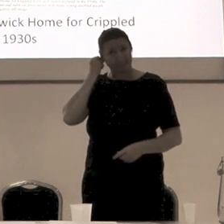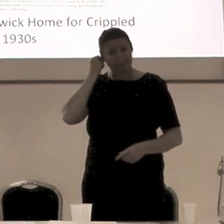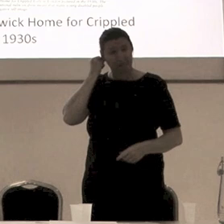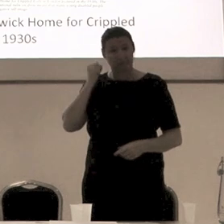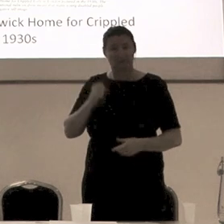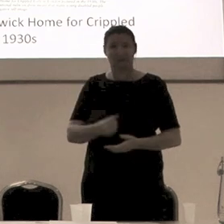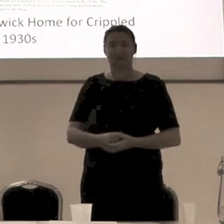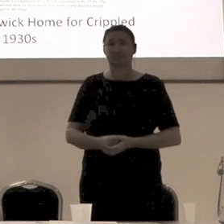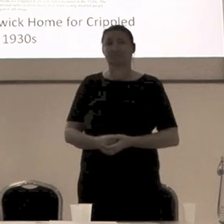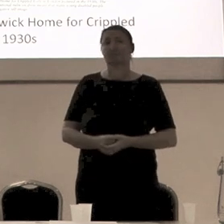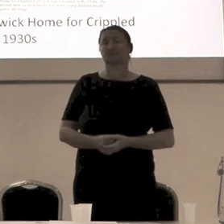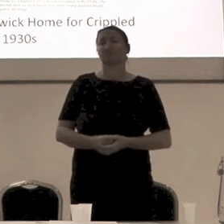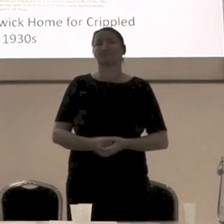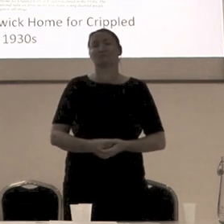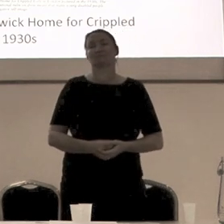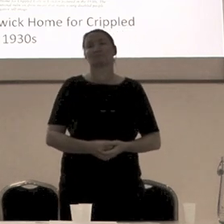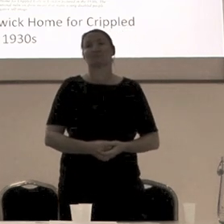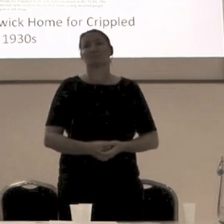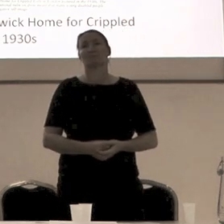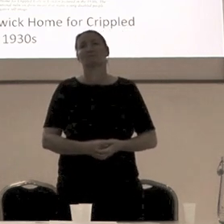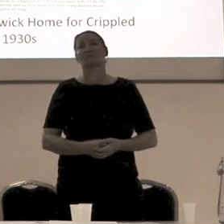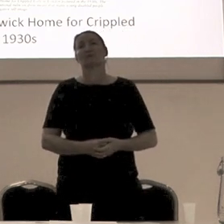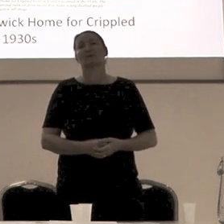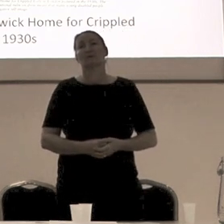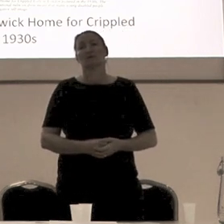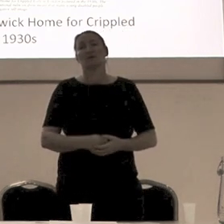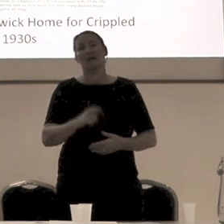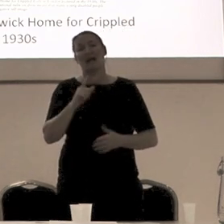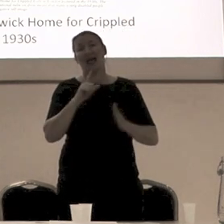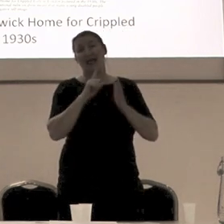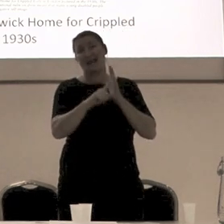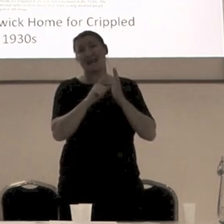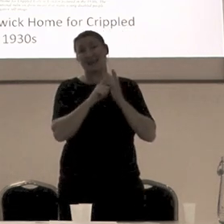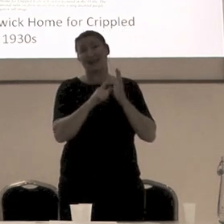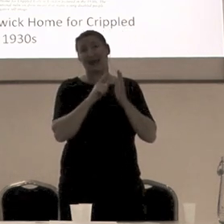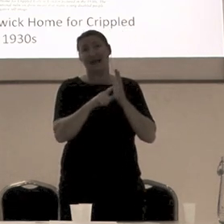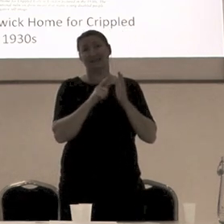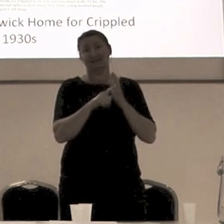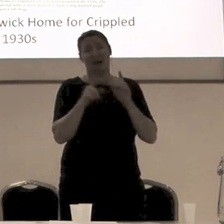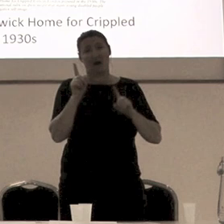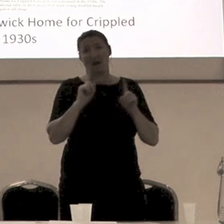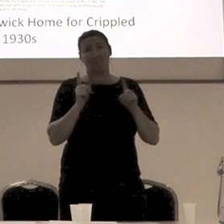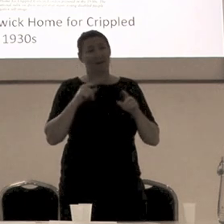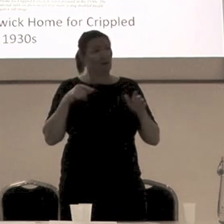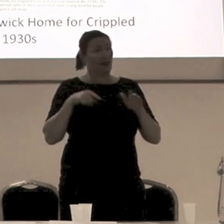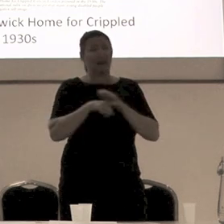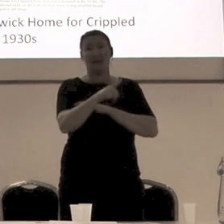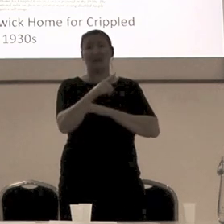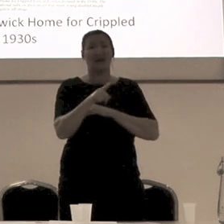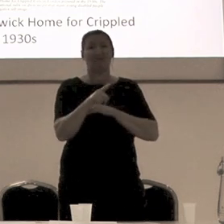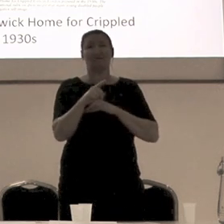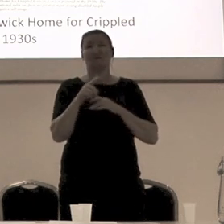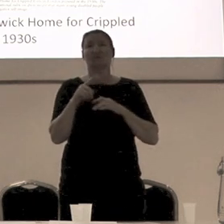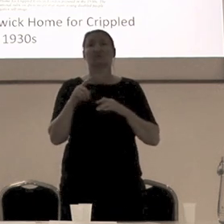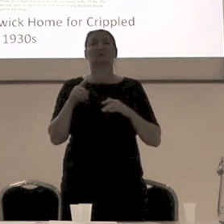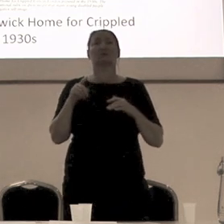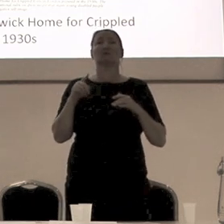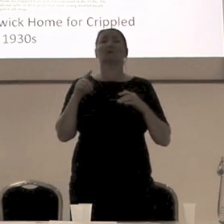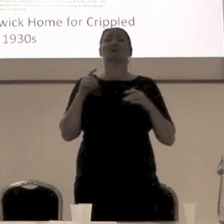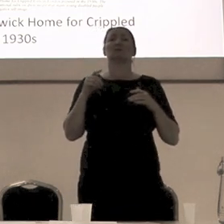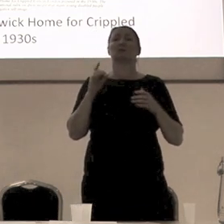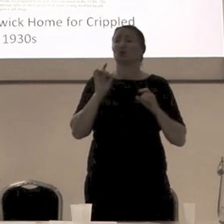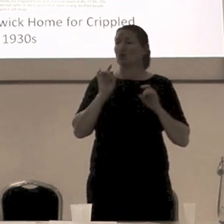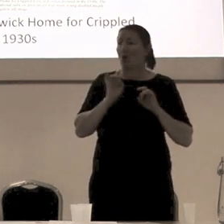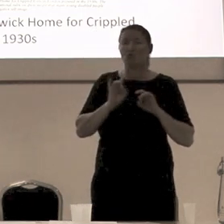in the century, as more and more people left the country, forced out of the country, often by the Enclosures Act and getting rid of common